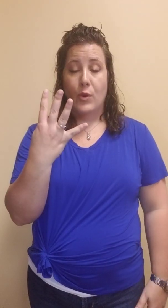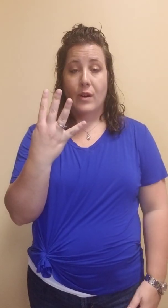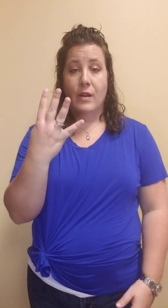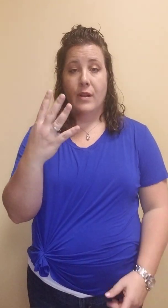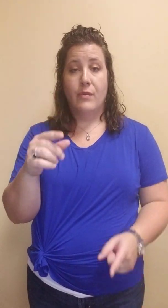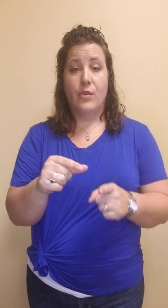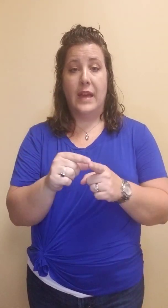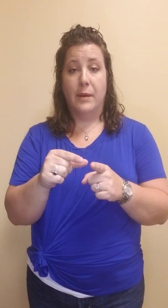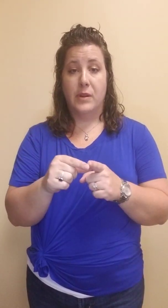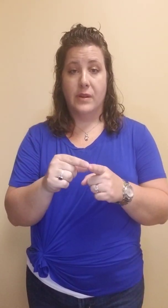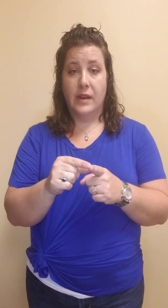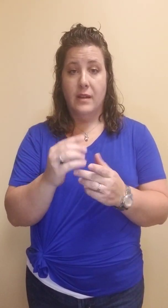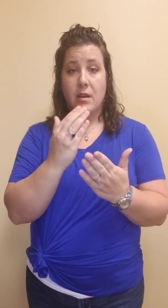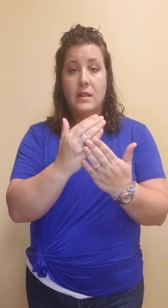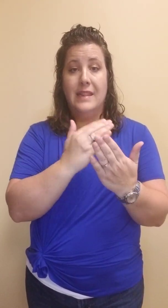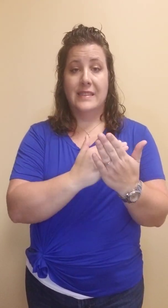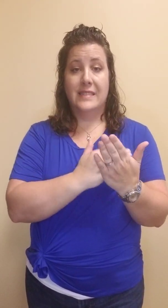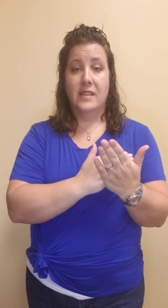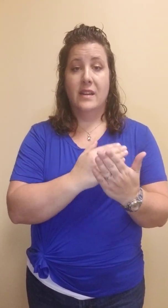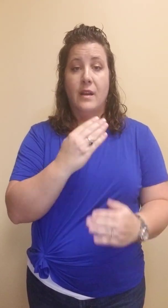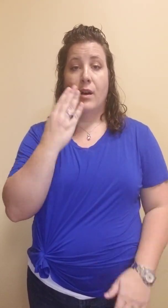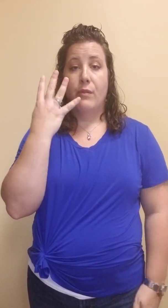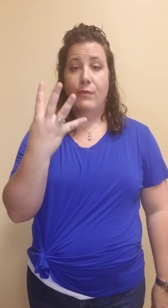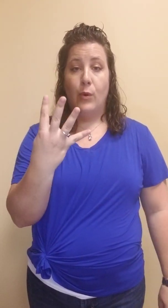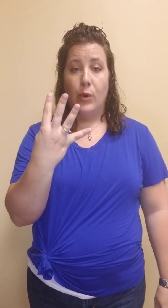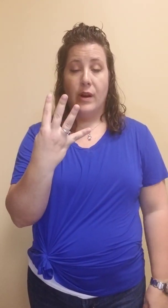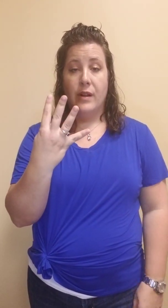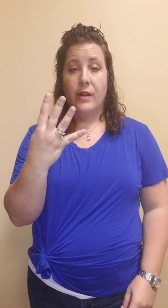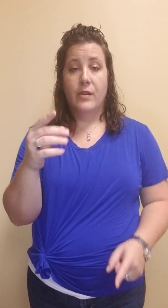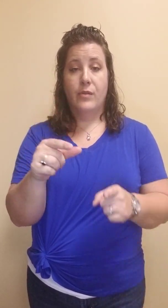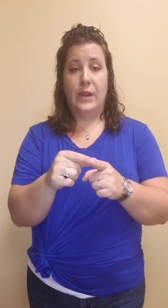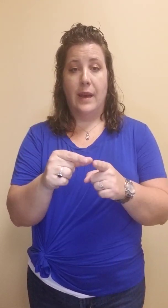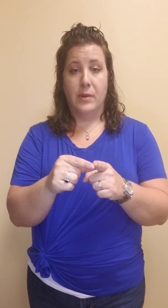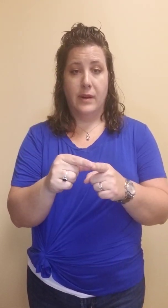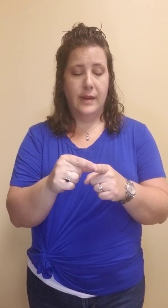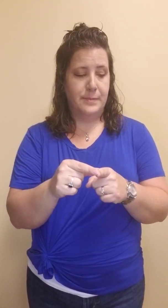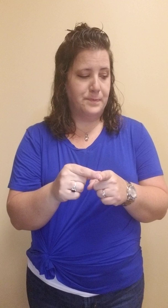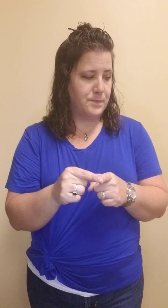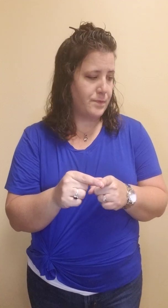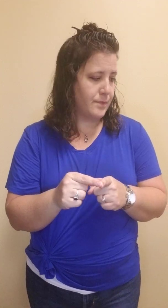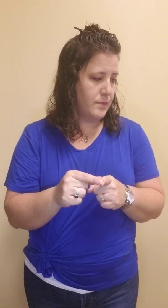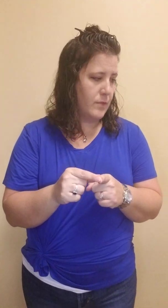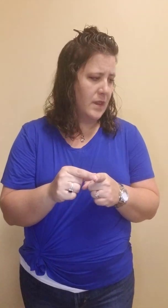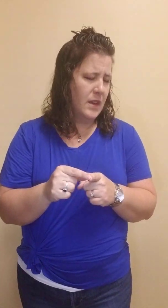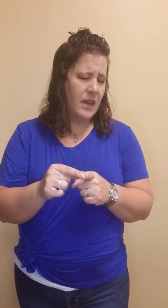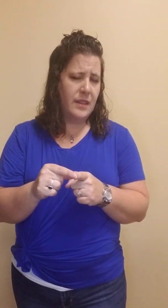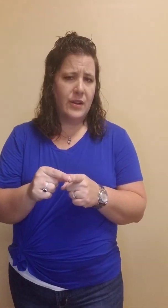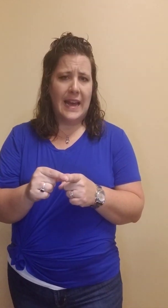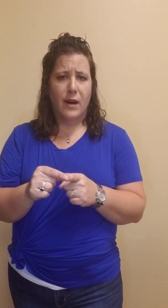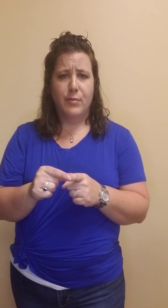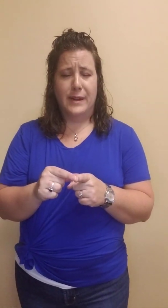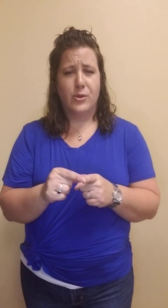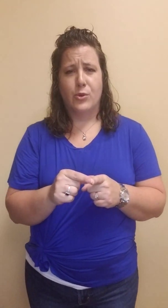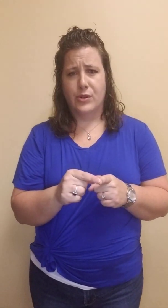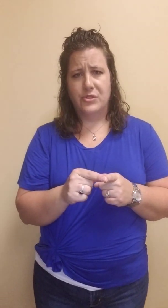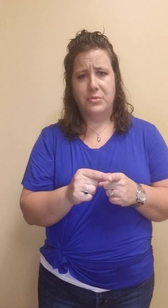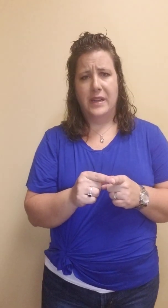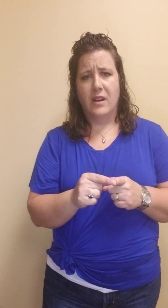4, vocabulary. Lesson 4, vocabulary. And they're in alphabetical order, so it may not always